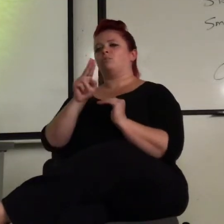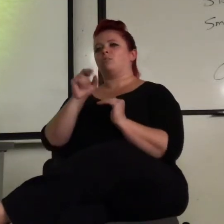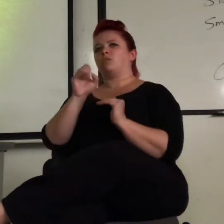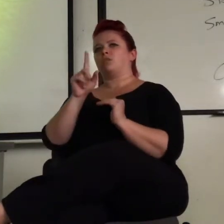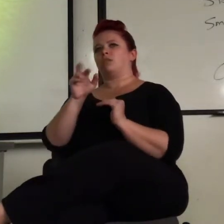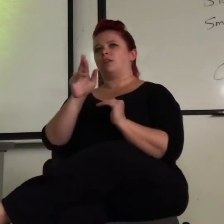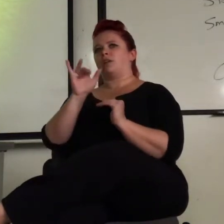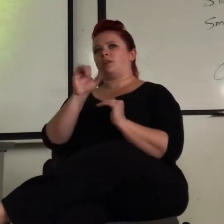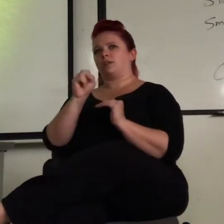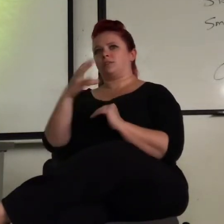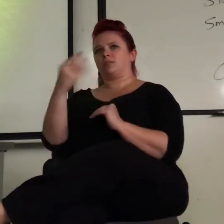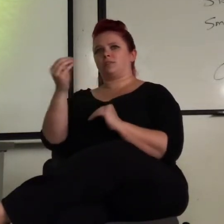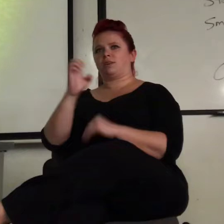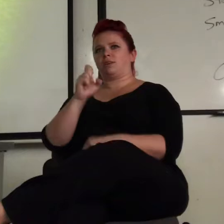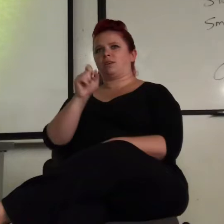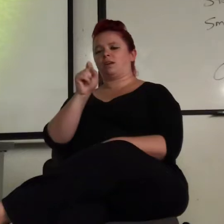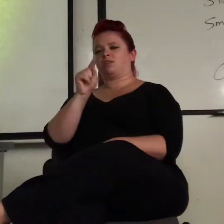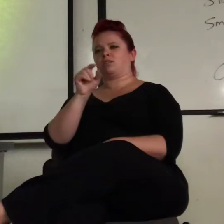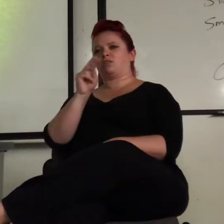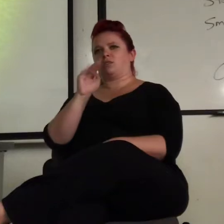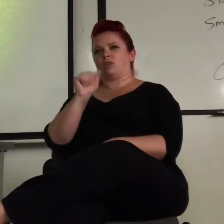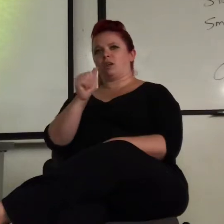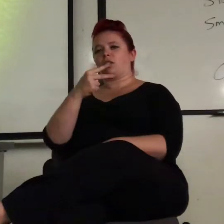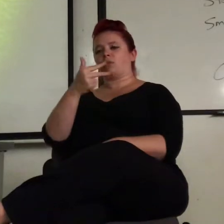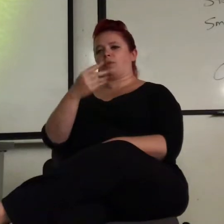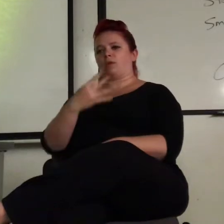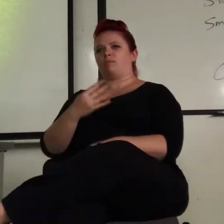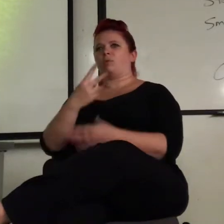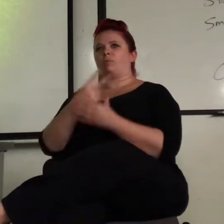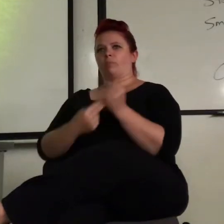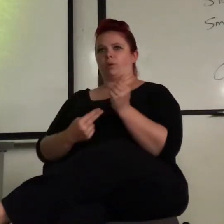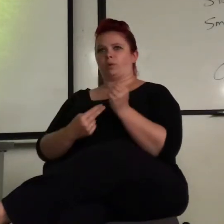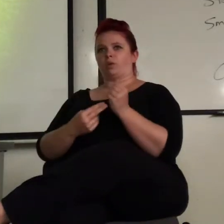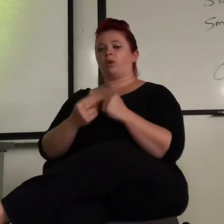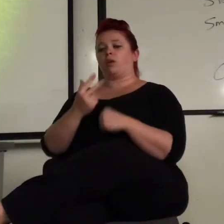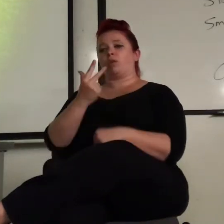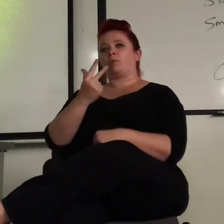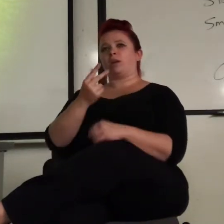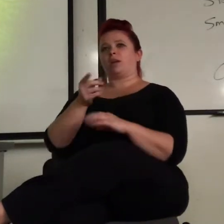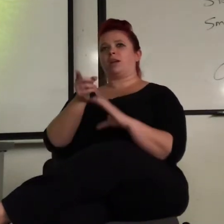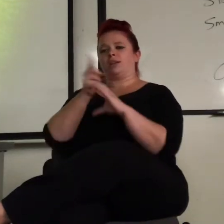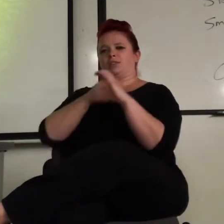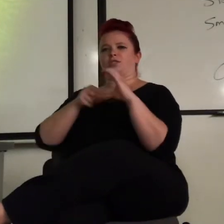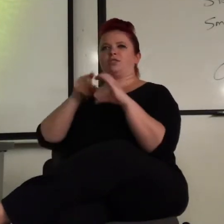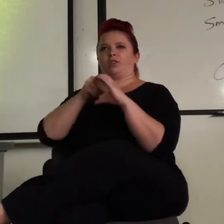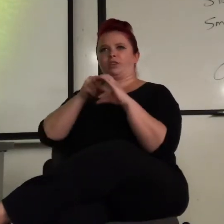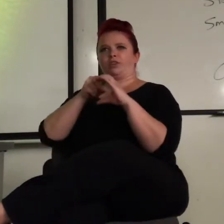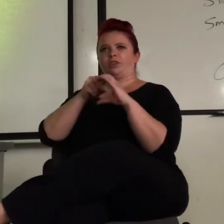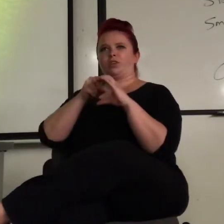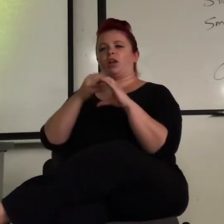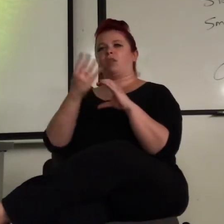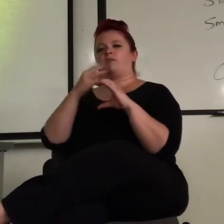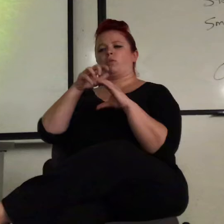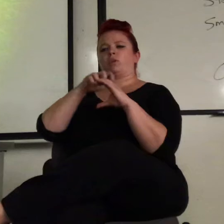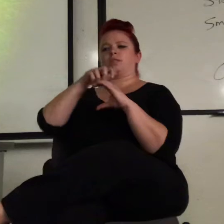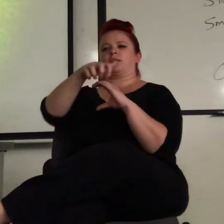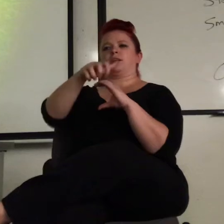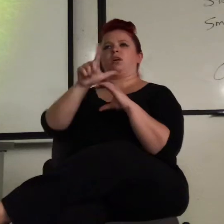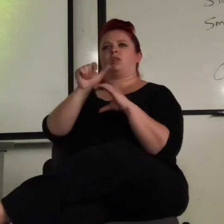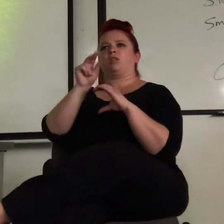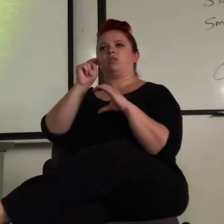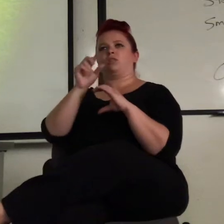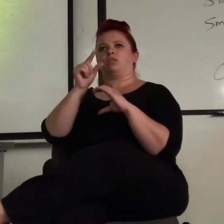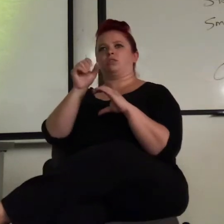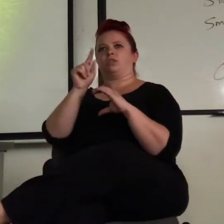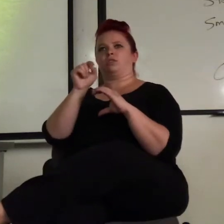Muscularis externa. 3 and the 4. The 3 is the circular layer. The 4 is longitudinal layer. You can barely